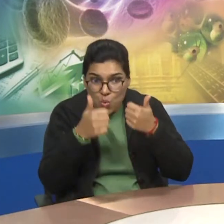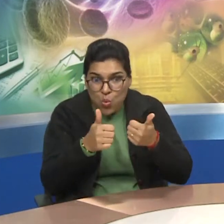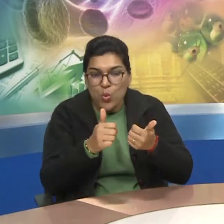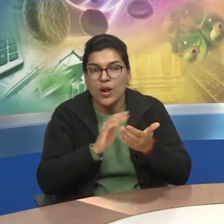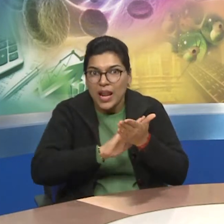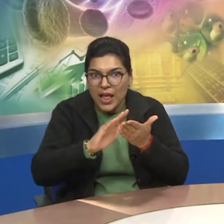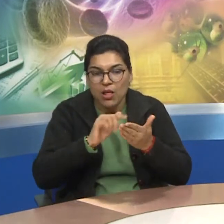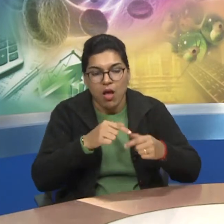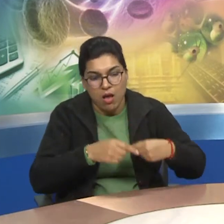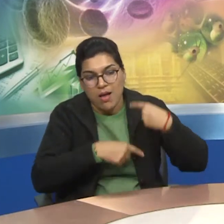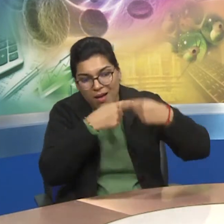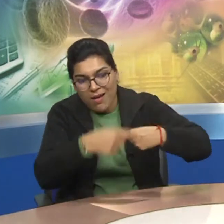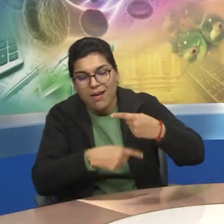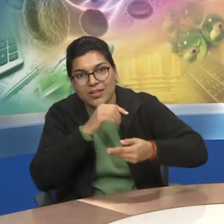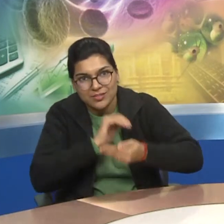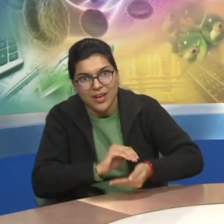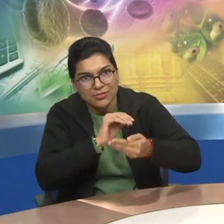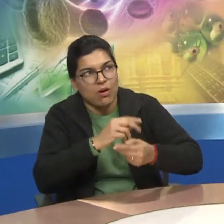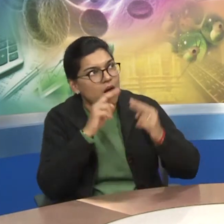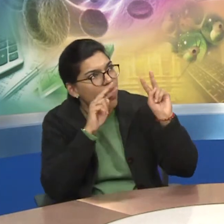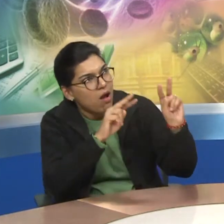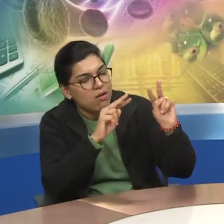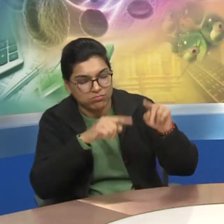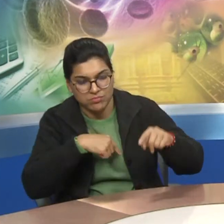Don't you think so too?